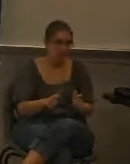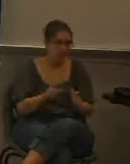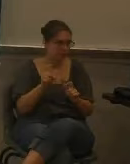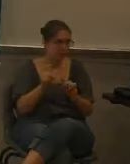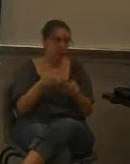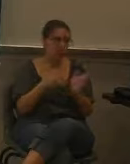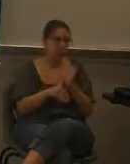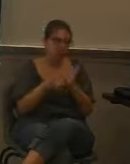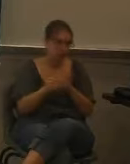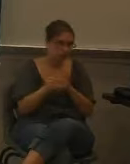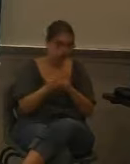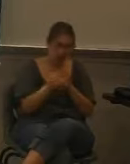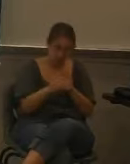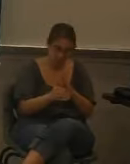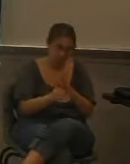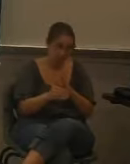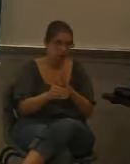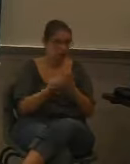And so my co-author's made,